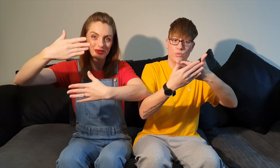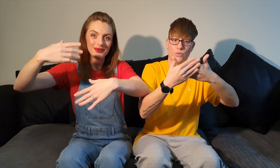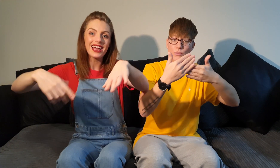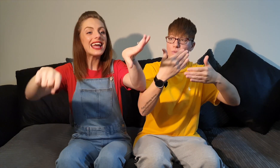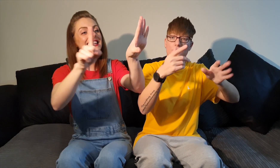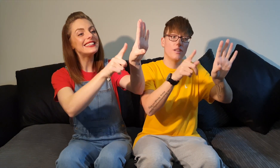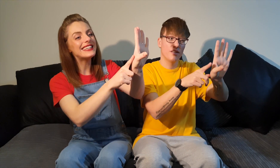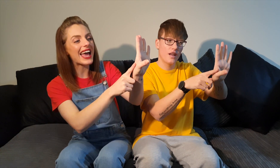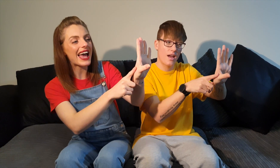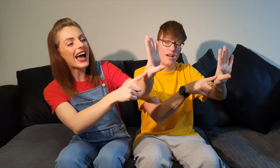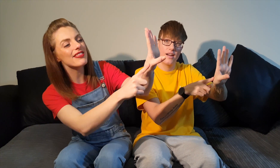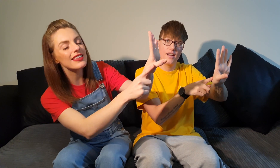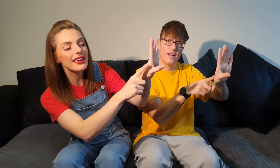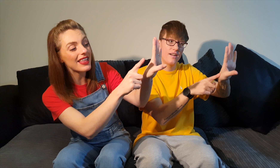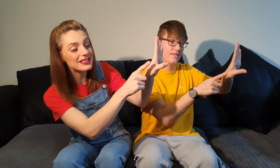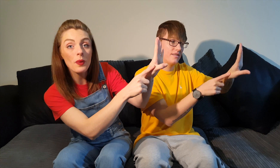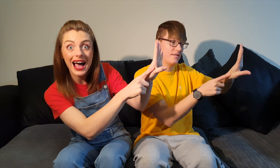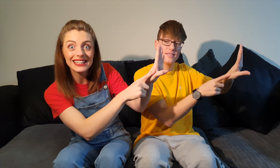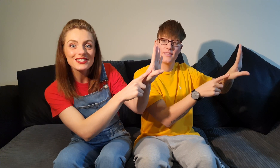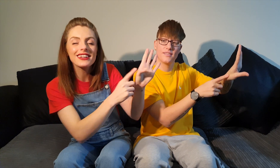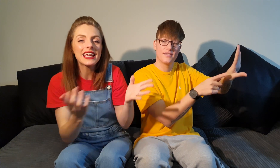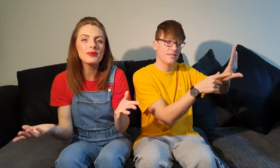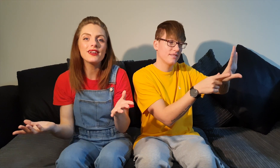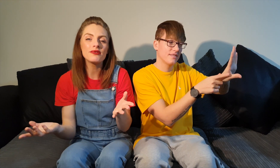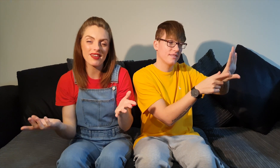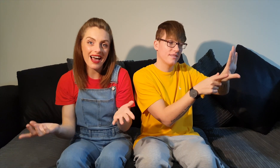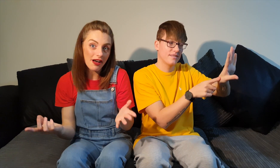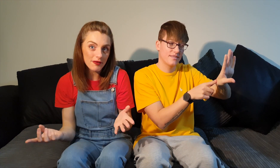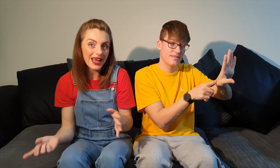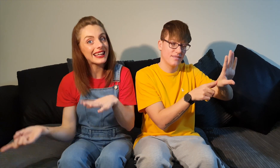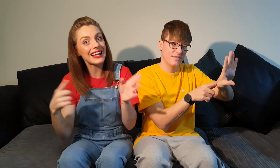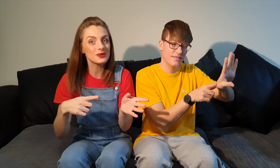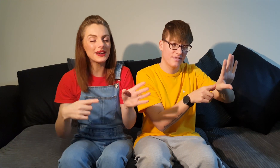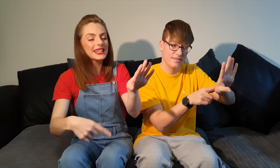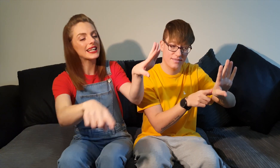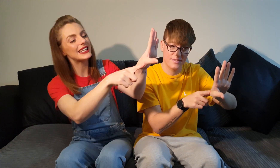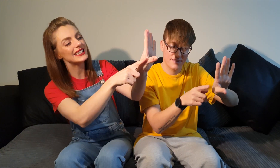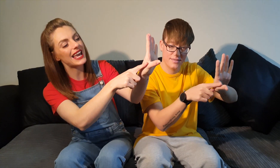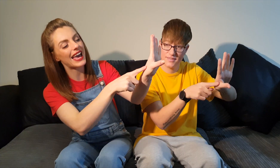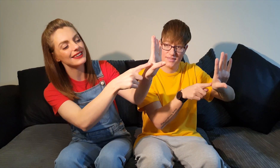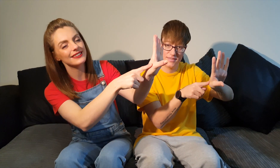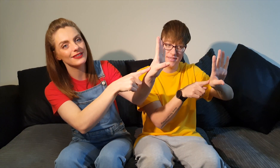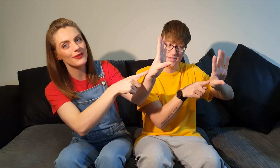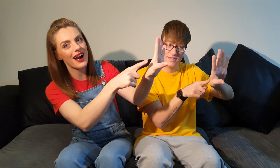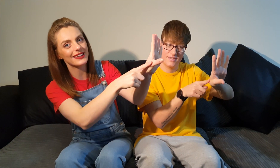New Year. And that's a Y. So like we learned with our alphabet last week, yeah. Y,